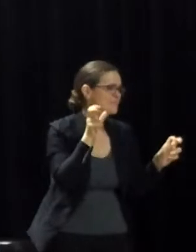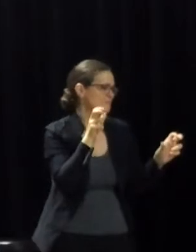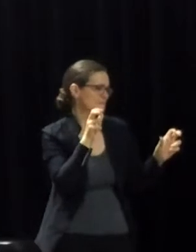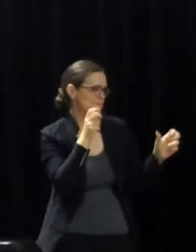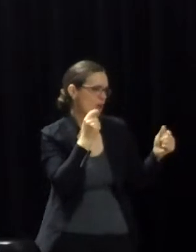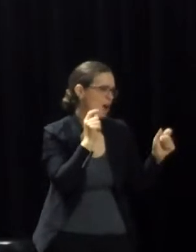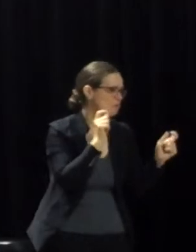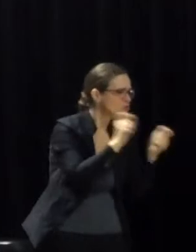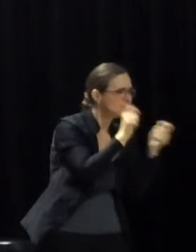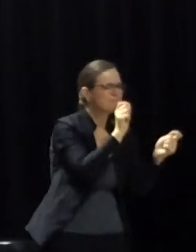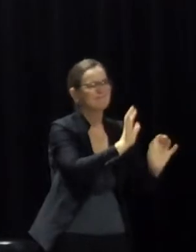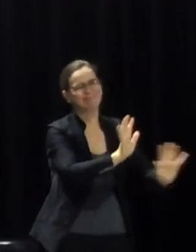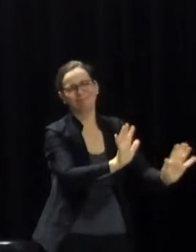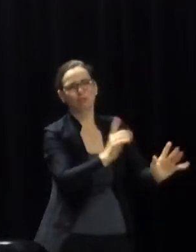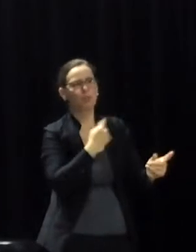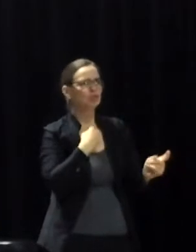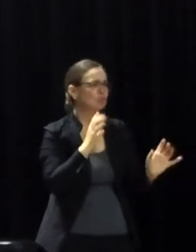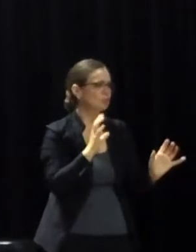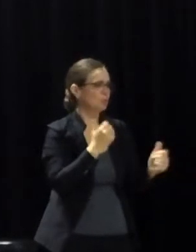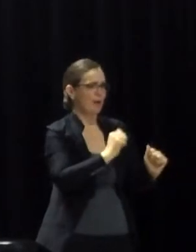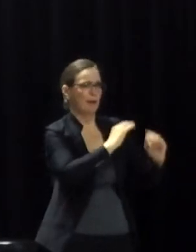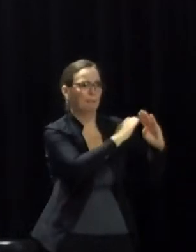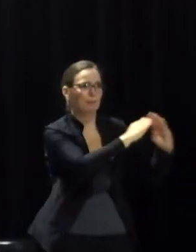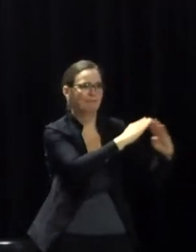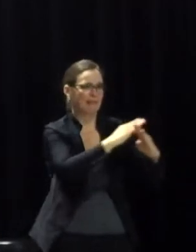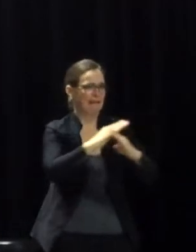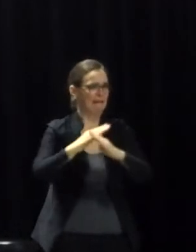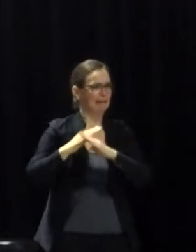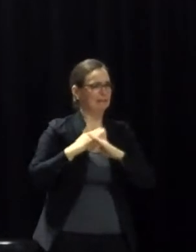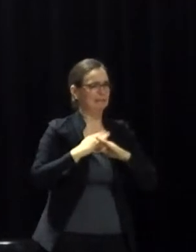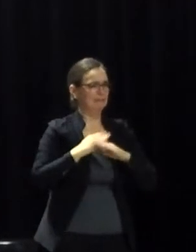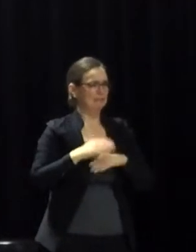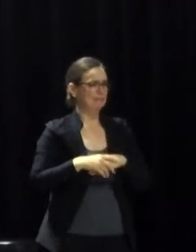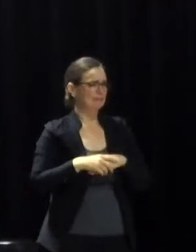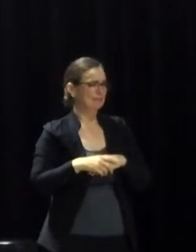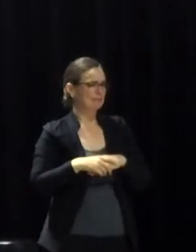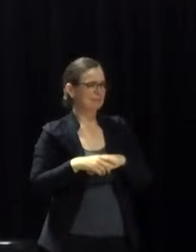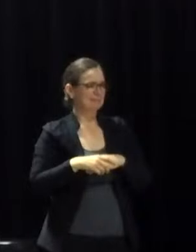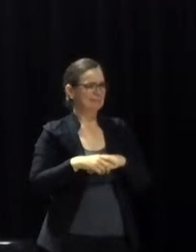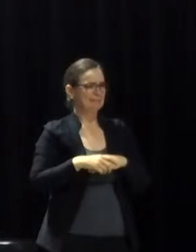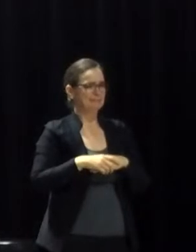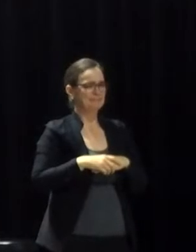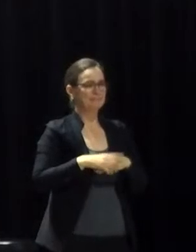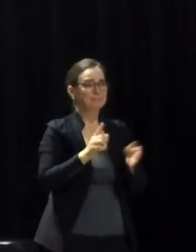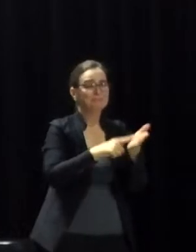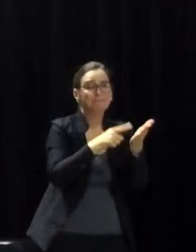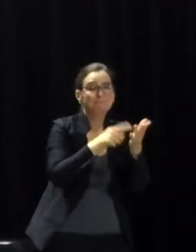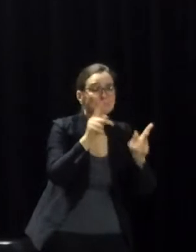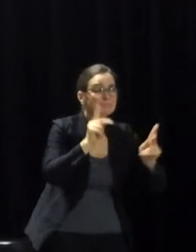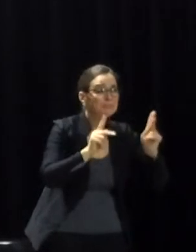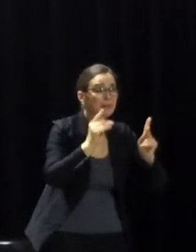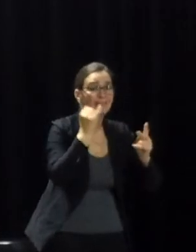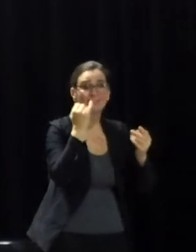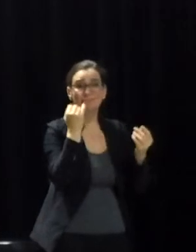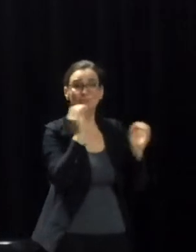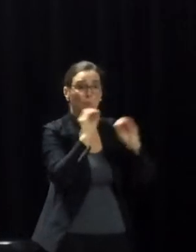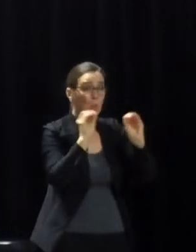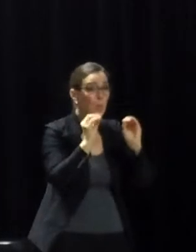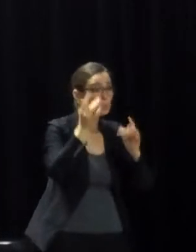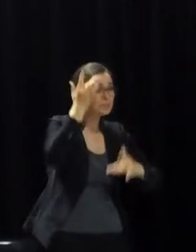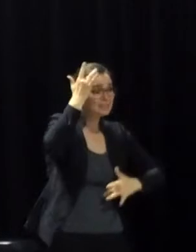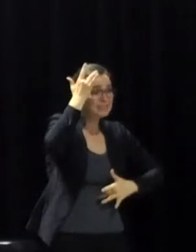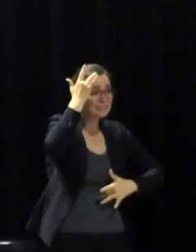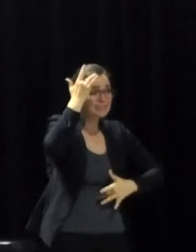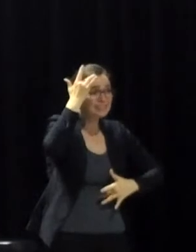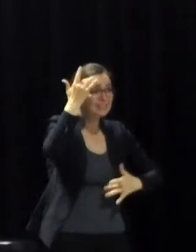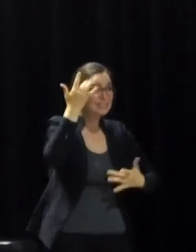are going because they are worried about their family, how they are going to earn money, or they don't think that it's COVID, or they just kind of so